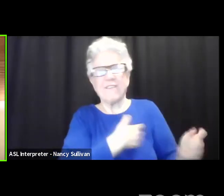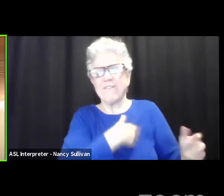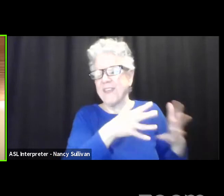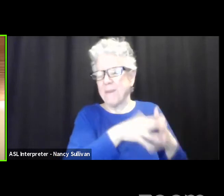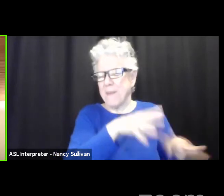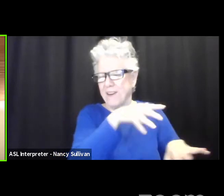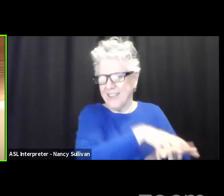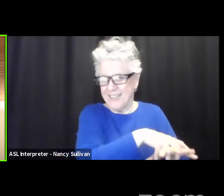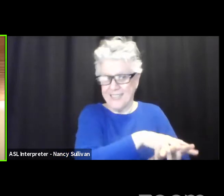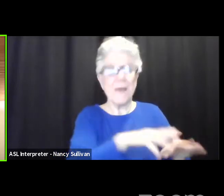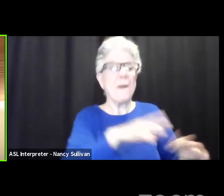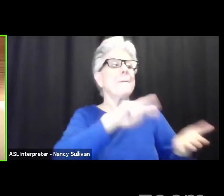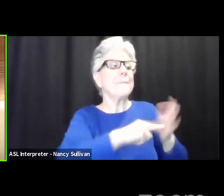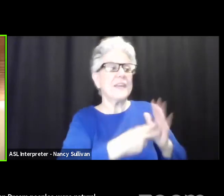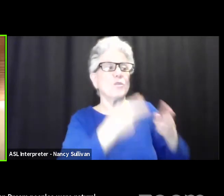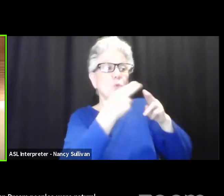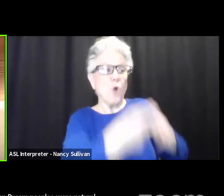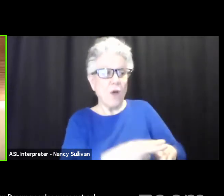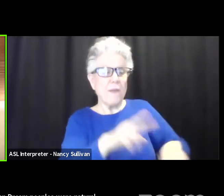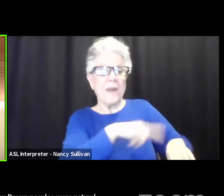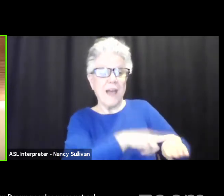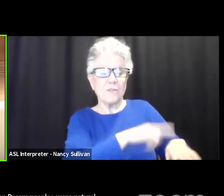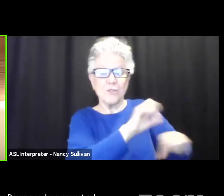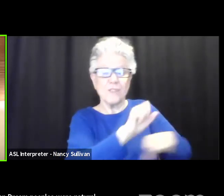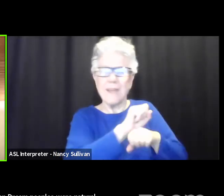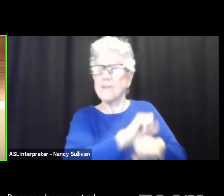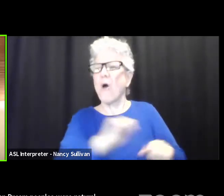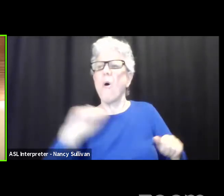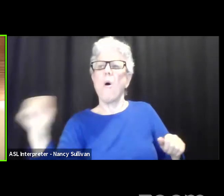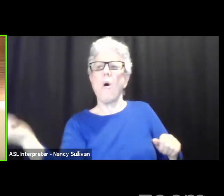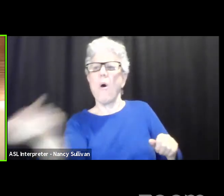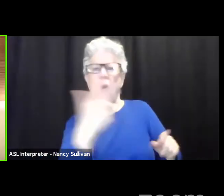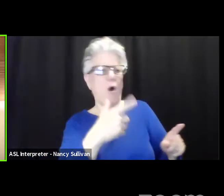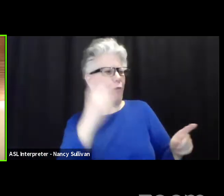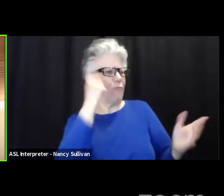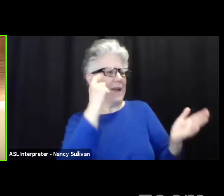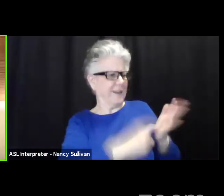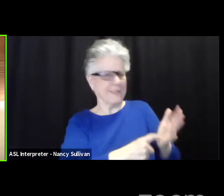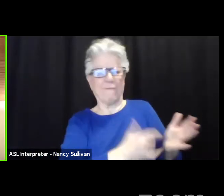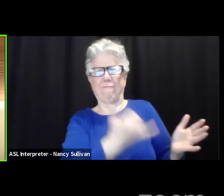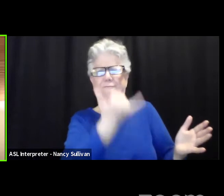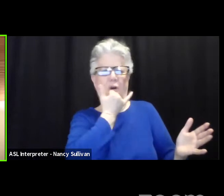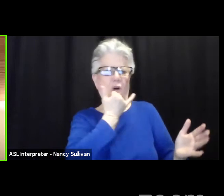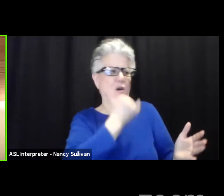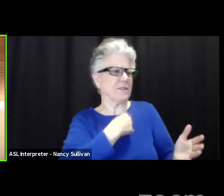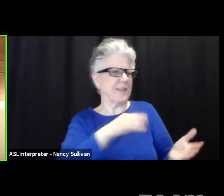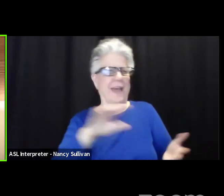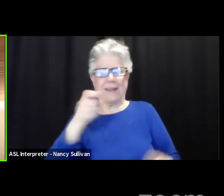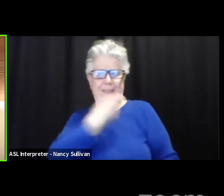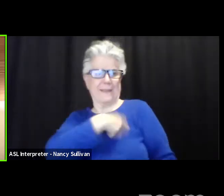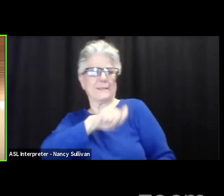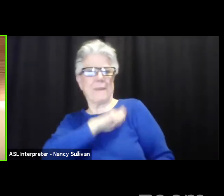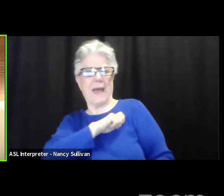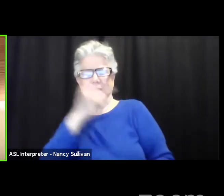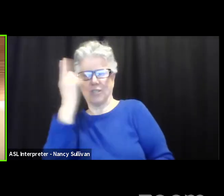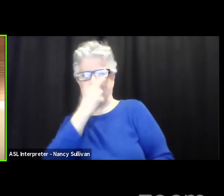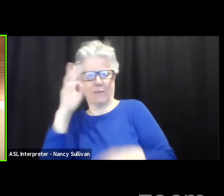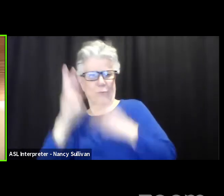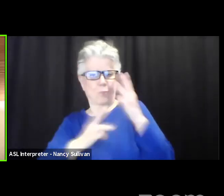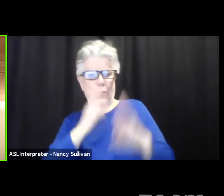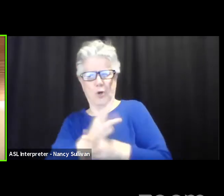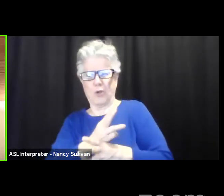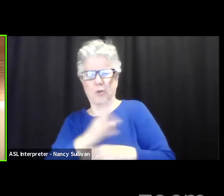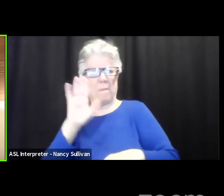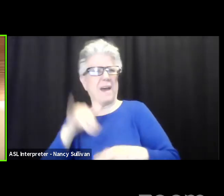Amerindian peoples were natural slaves was, of course, universally recognized as false and ultimately rejected in the Spanish Catholic world by the end of the